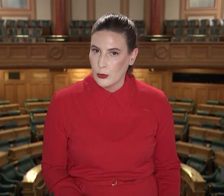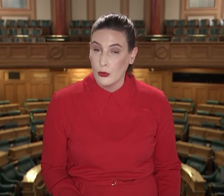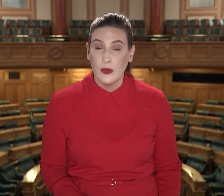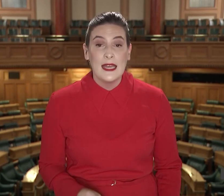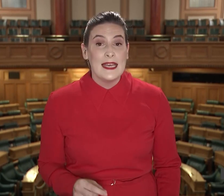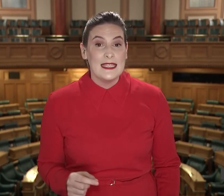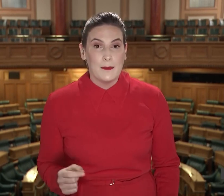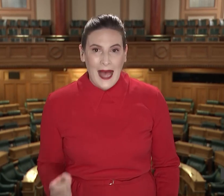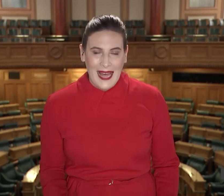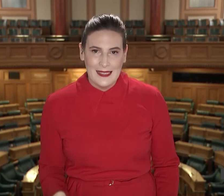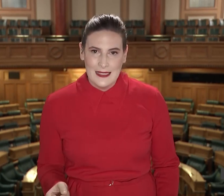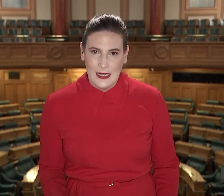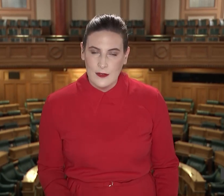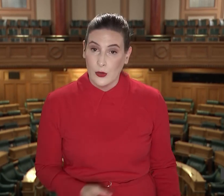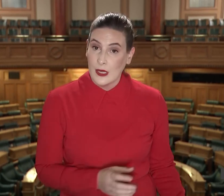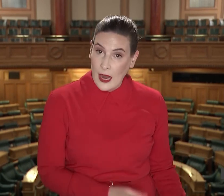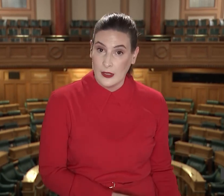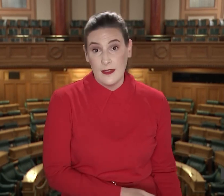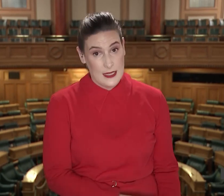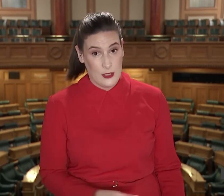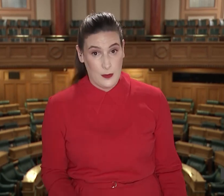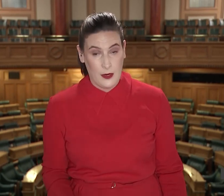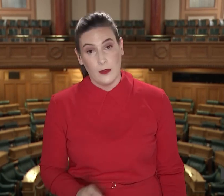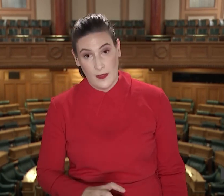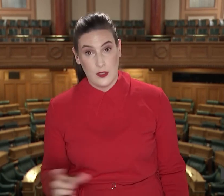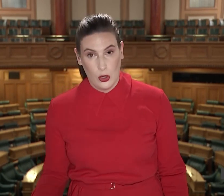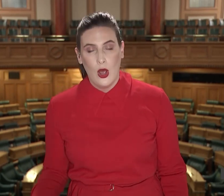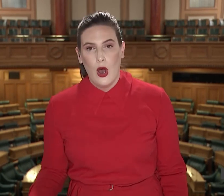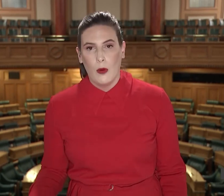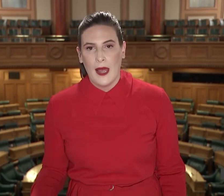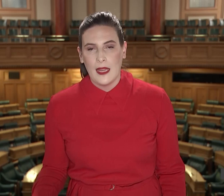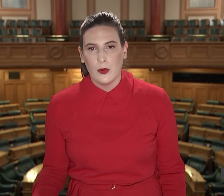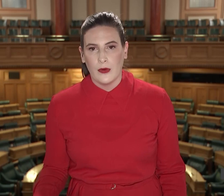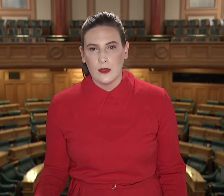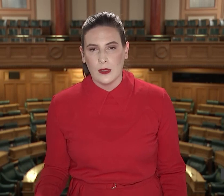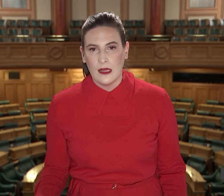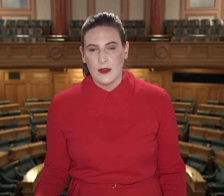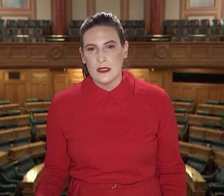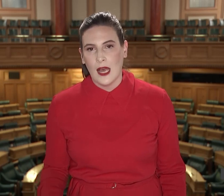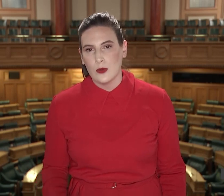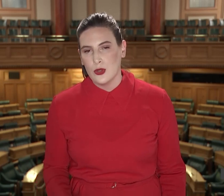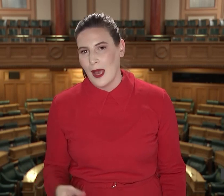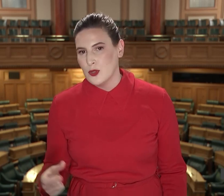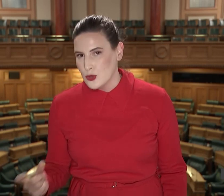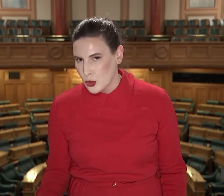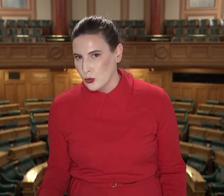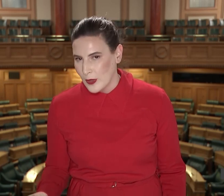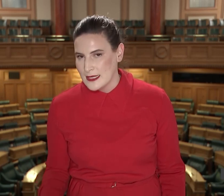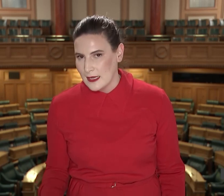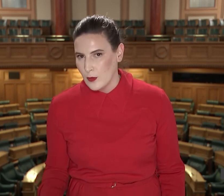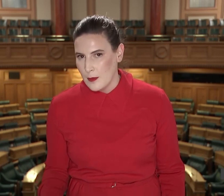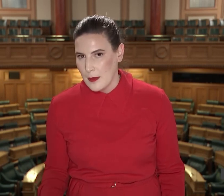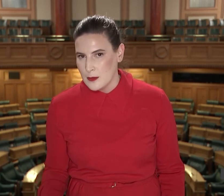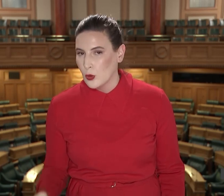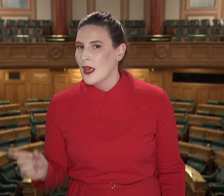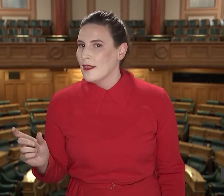to improve is partners' leave. So currently, the secondary parent, the one that's not on paid parental leave, is entitled to up to 2 weeks'